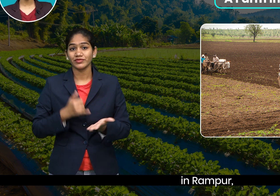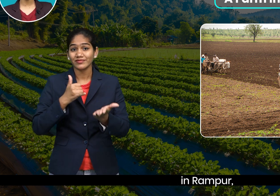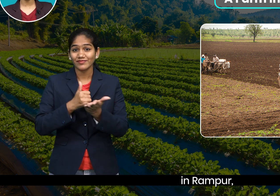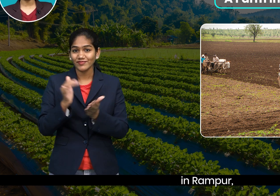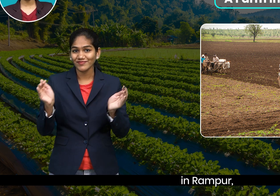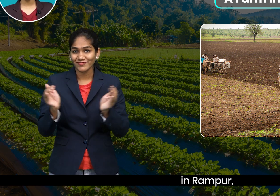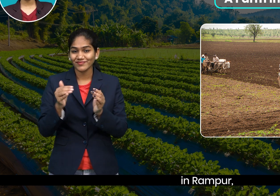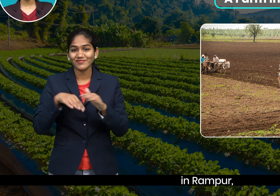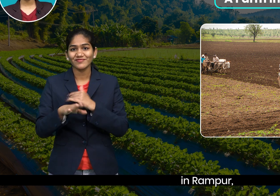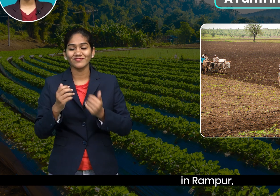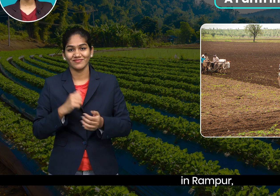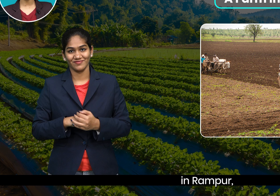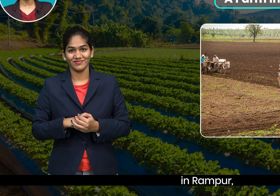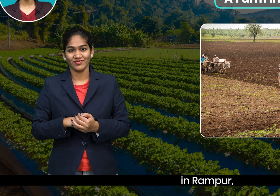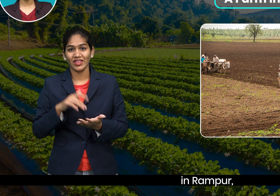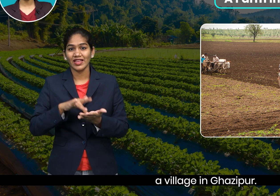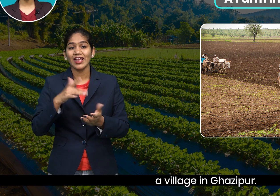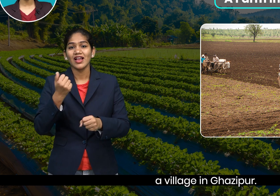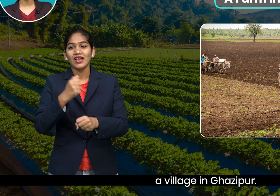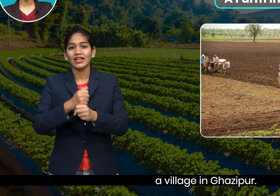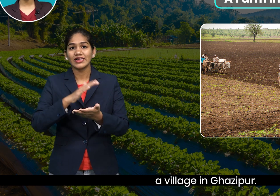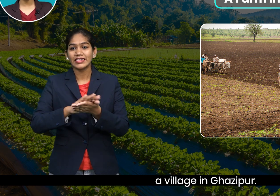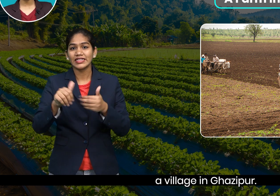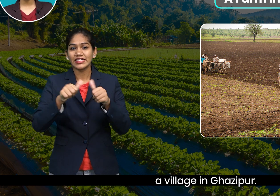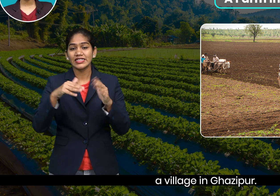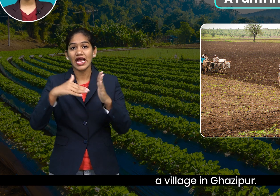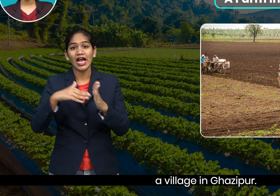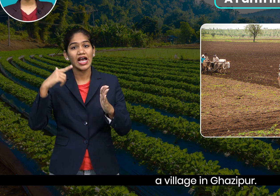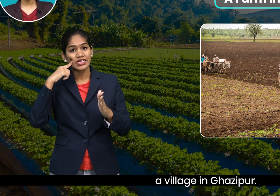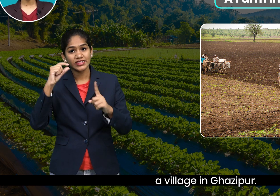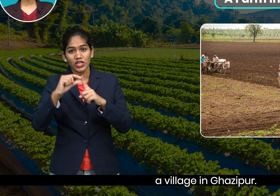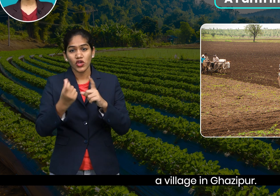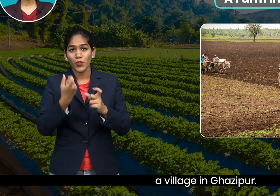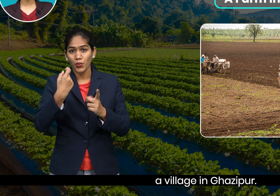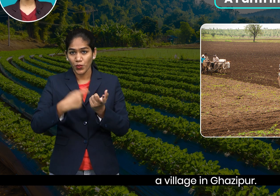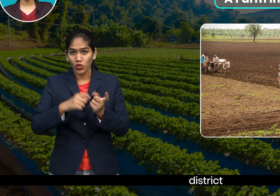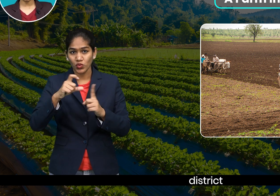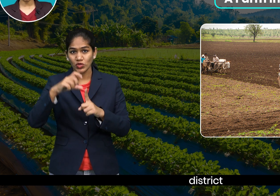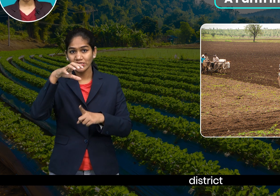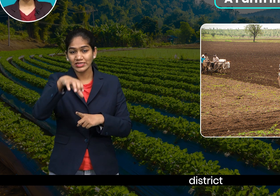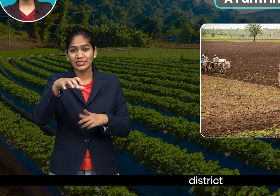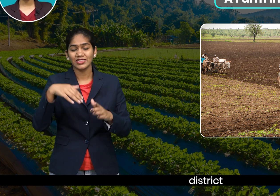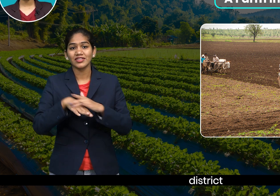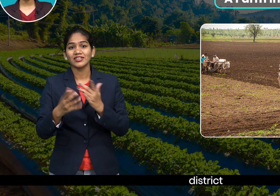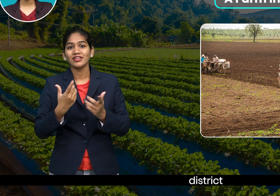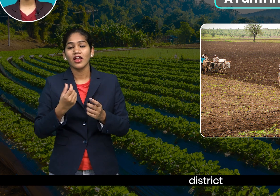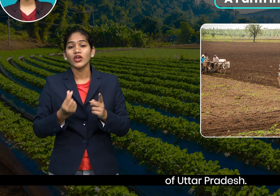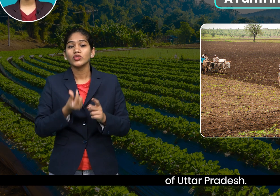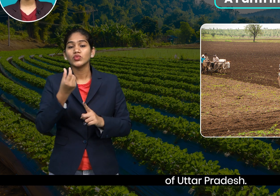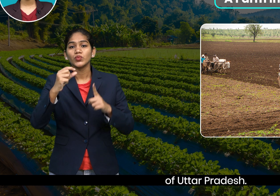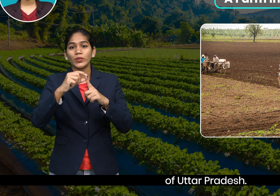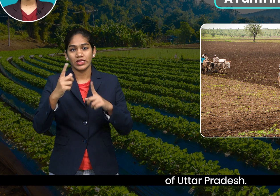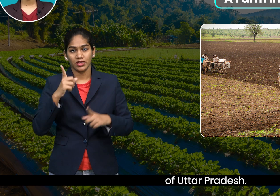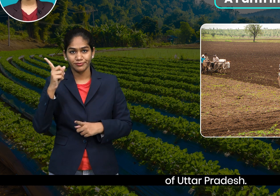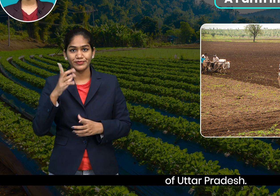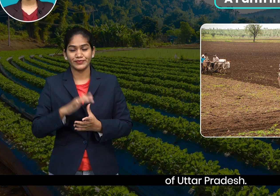A village in Ghazipur district of Uttar Pradesh.